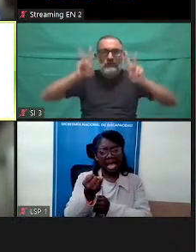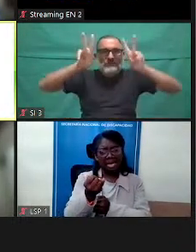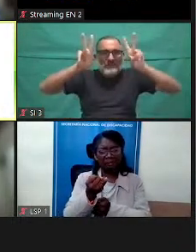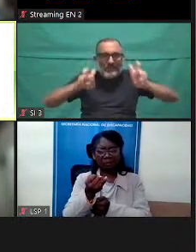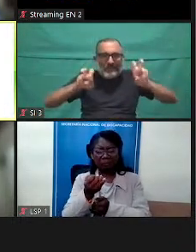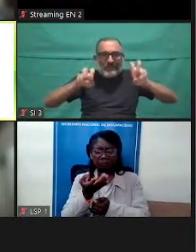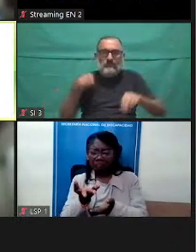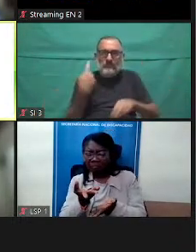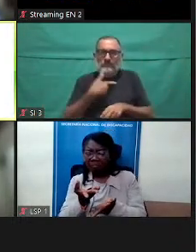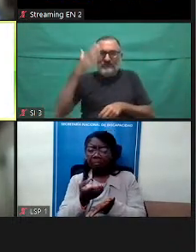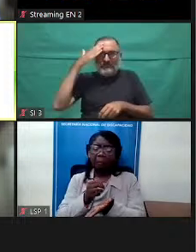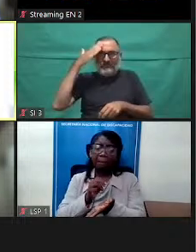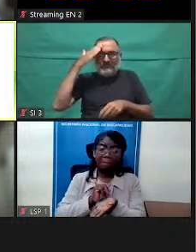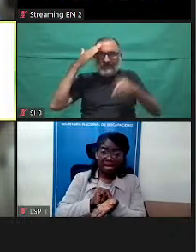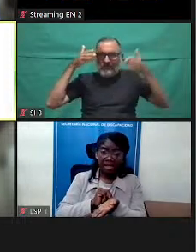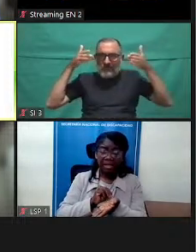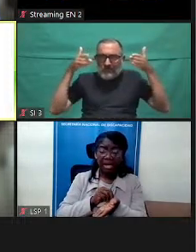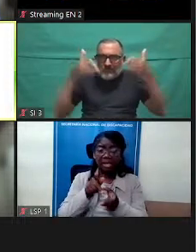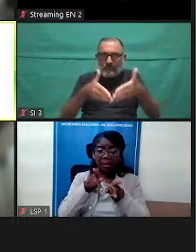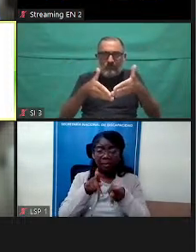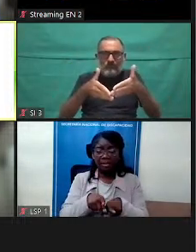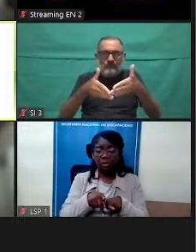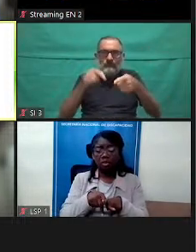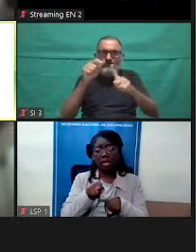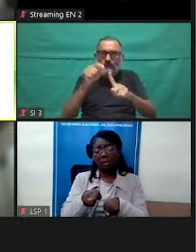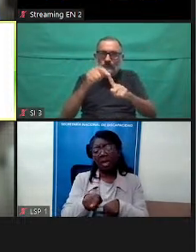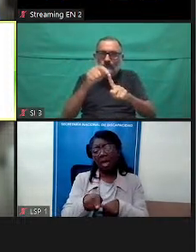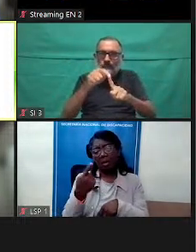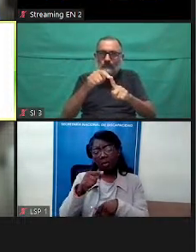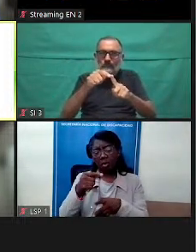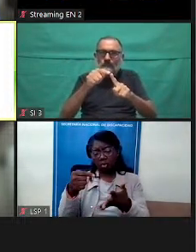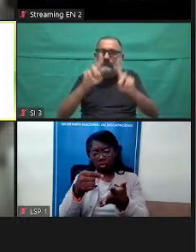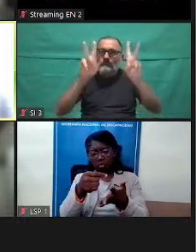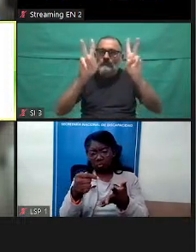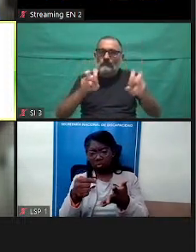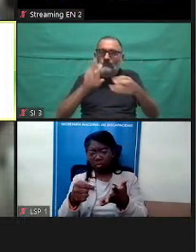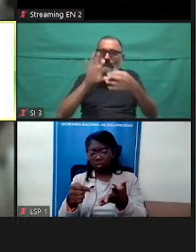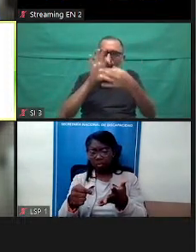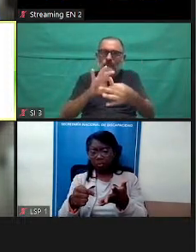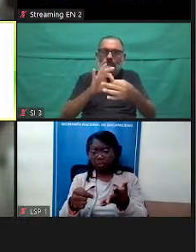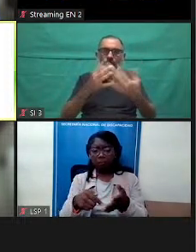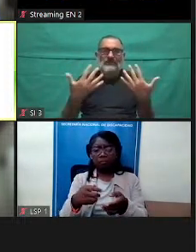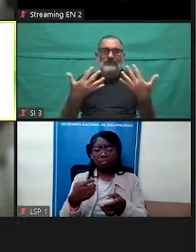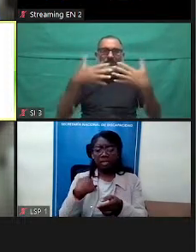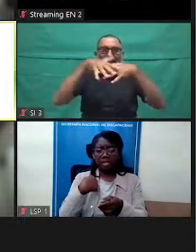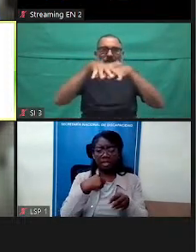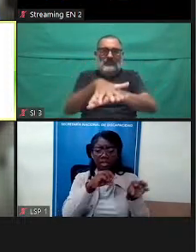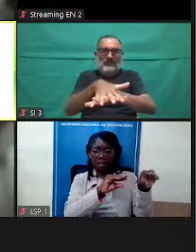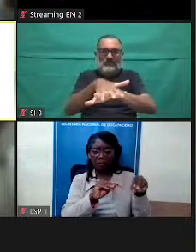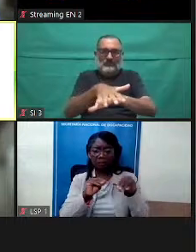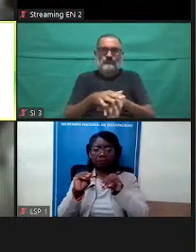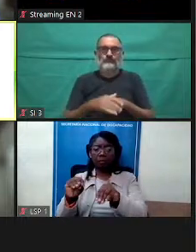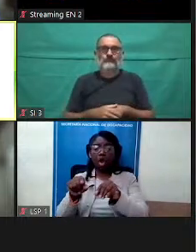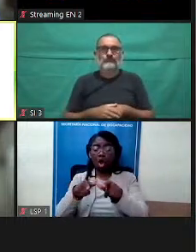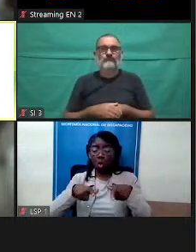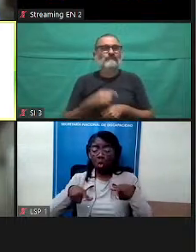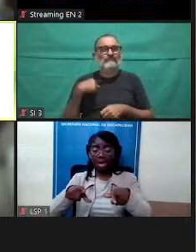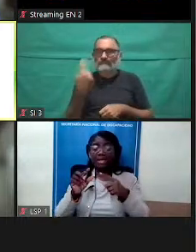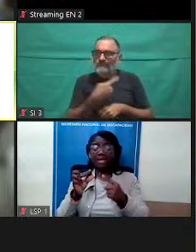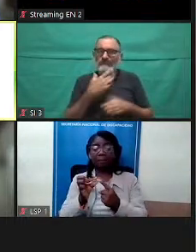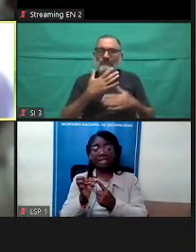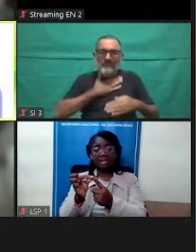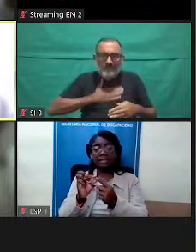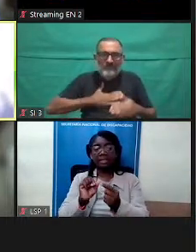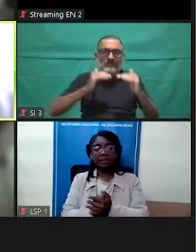this medical idea valuela just idea that the persons due to their specific characteristics need to go to